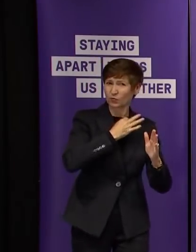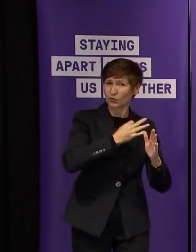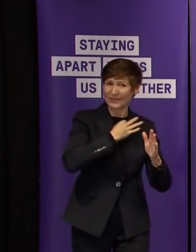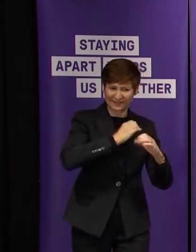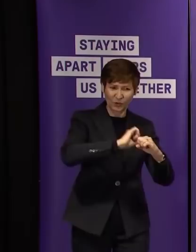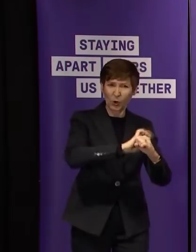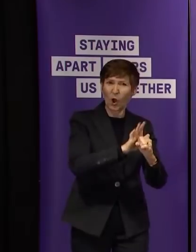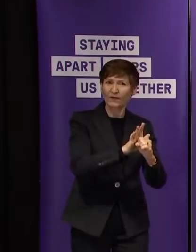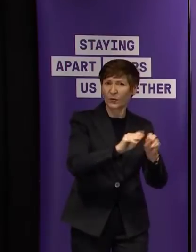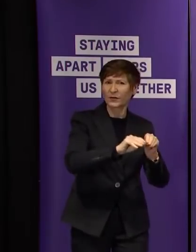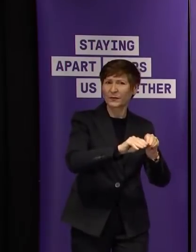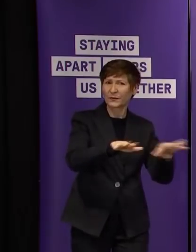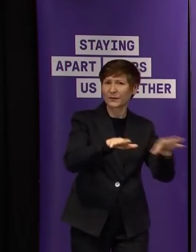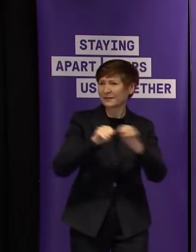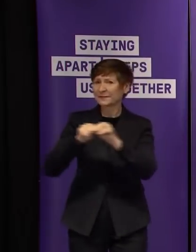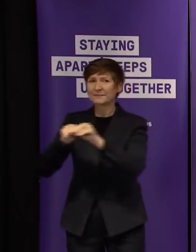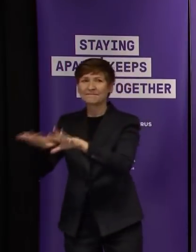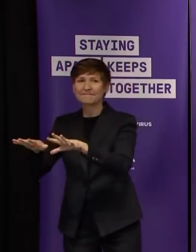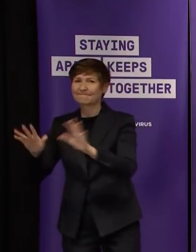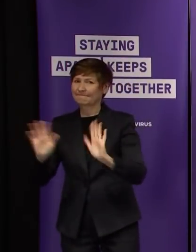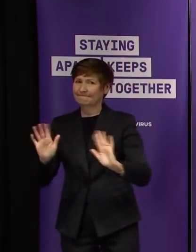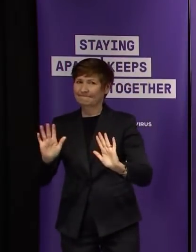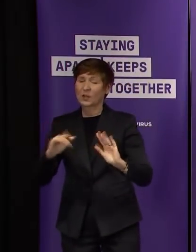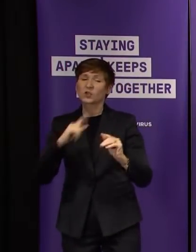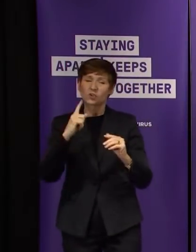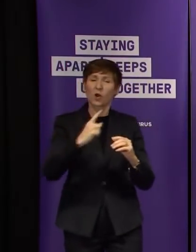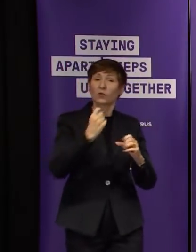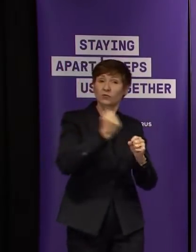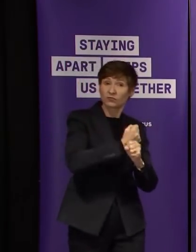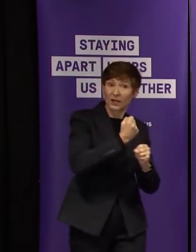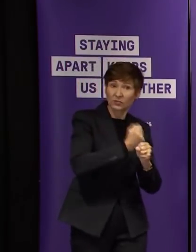main, those sectors, construction, manufacturing,